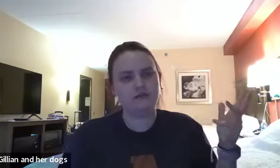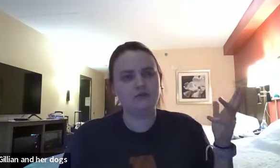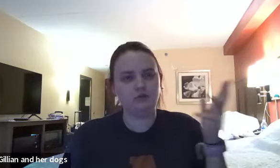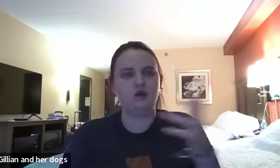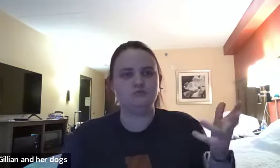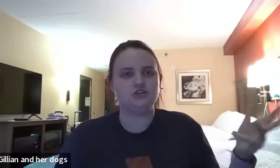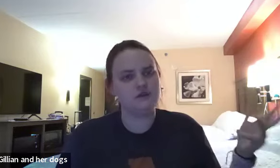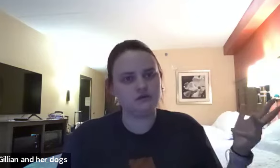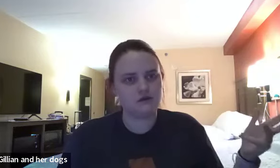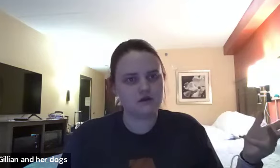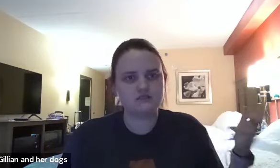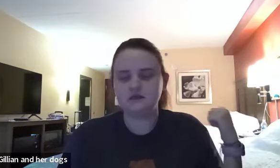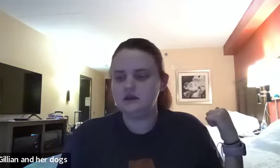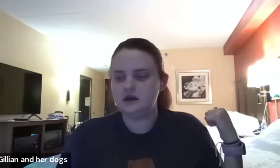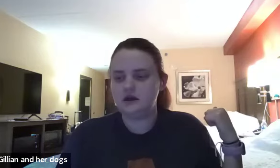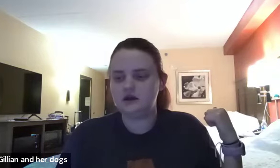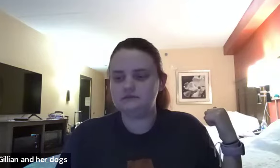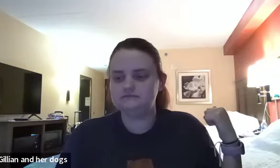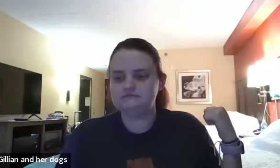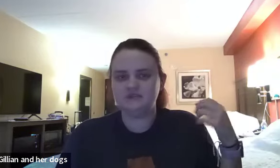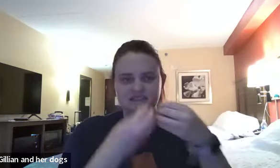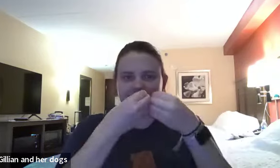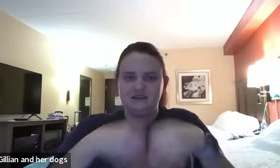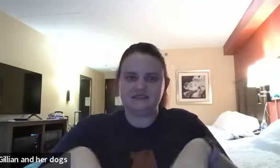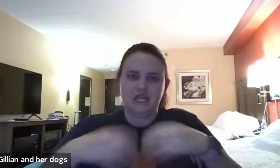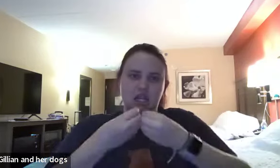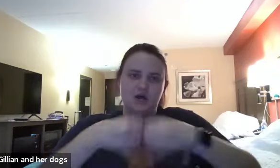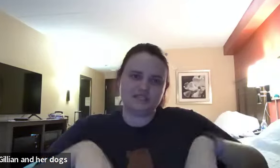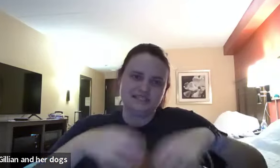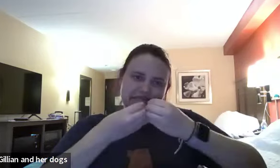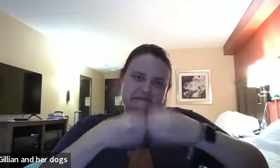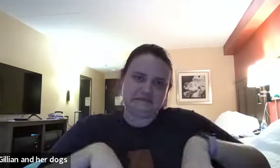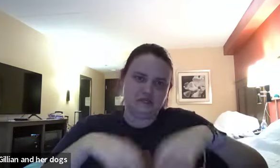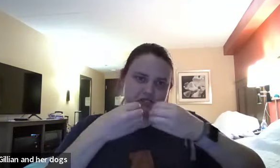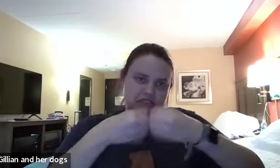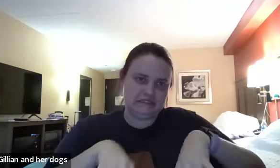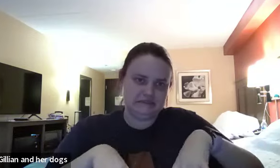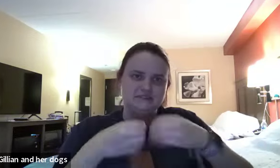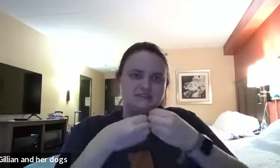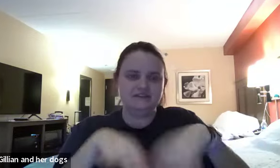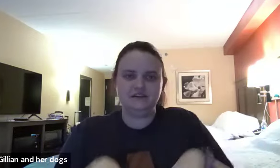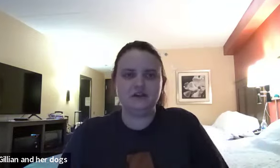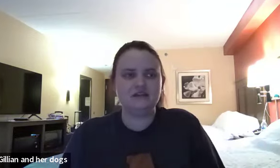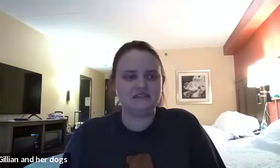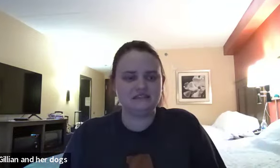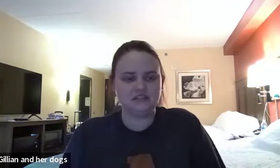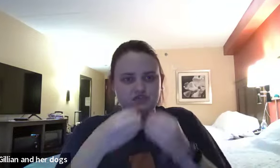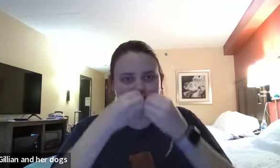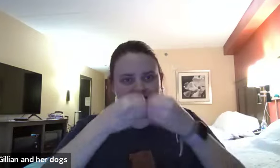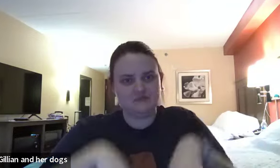I would help to show that you're lost. Because again, like I said, lost, lost. You're not necessarily dropping something